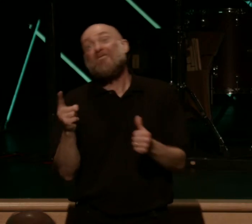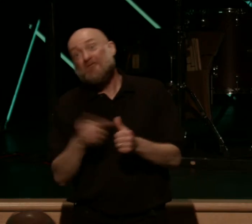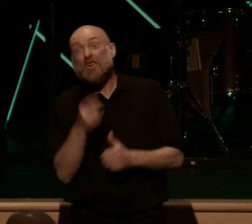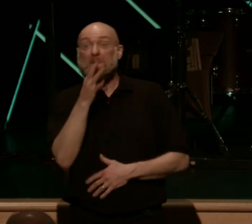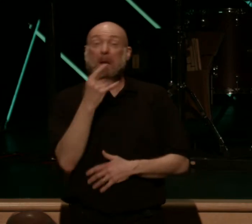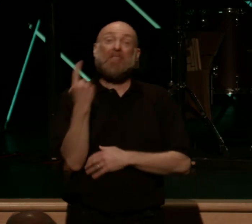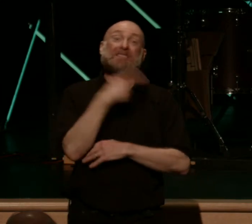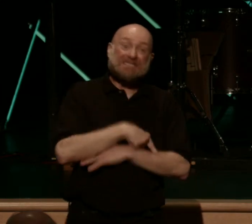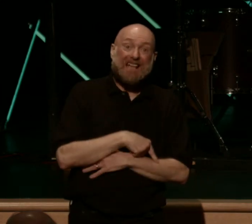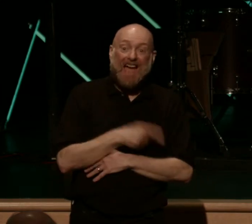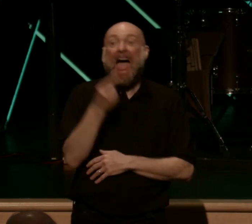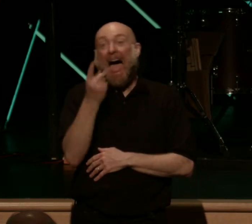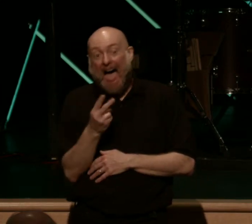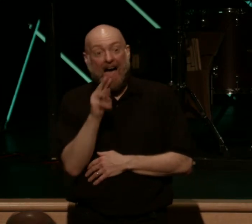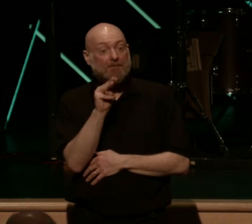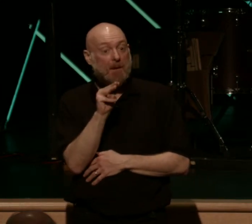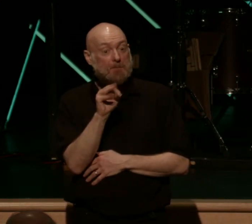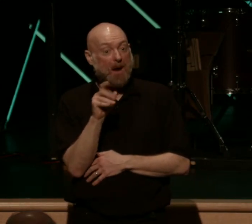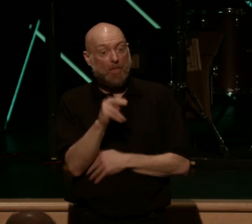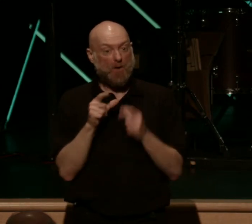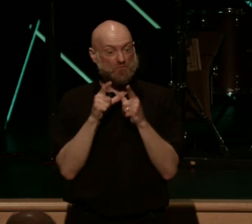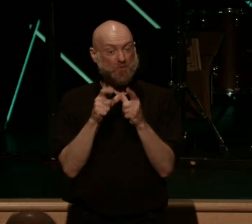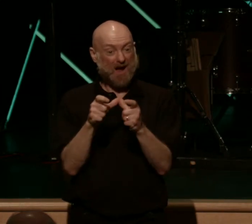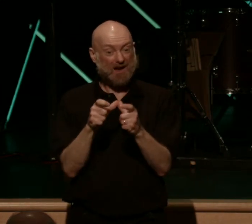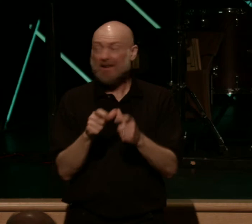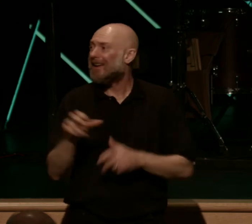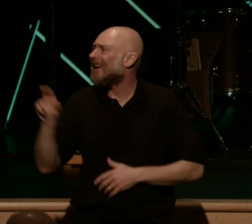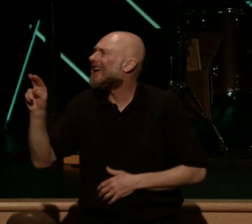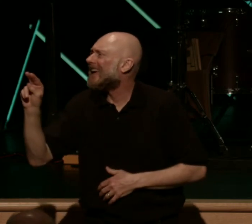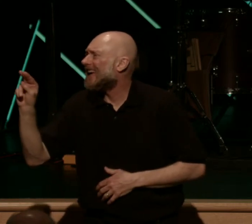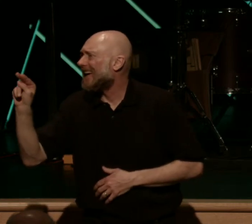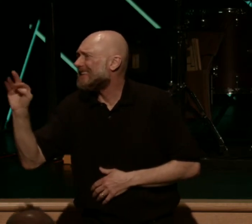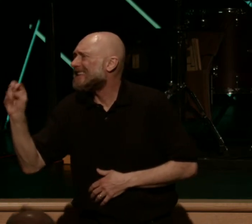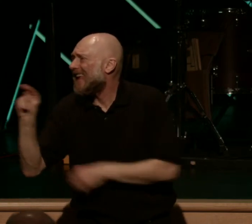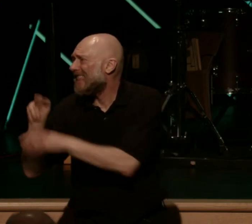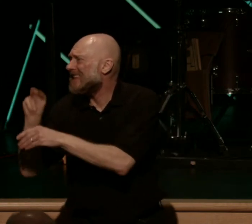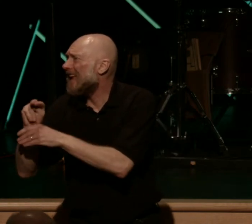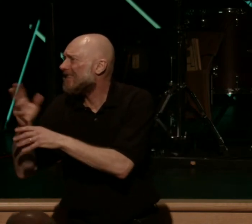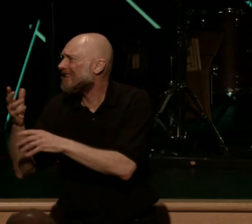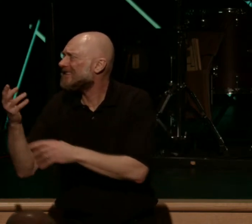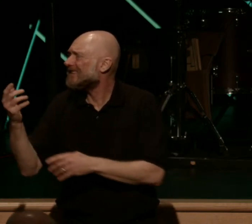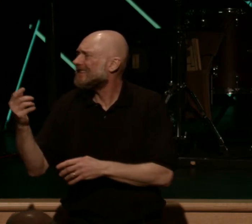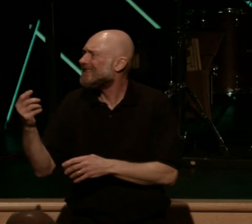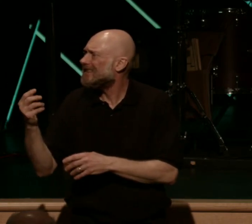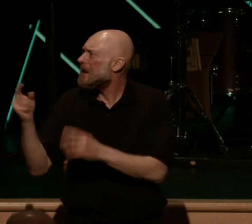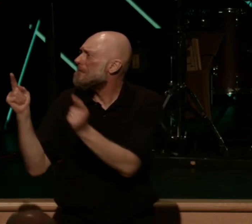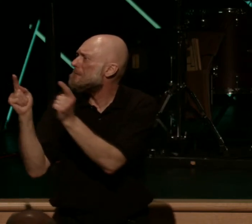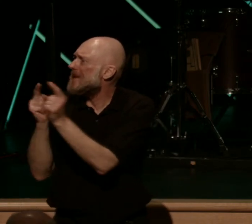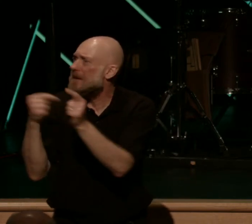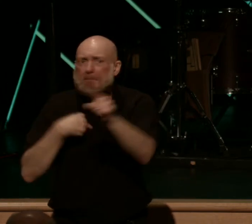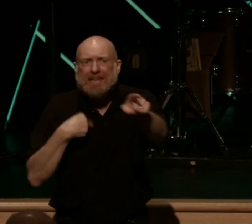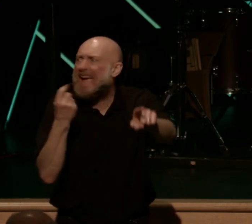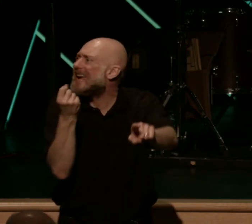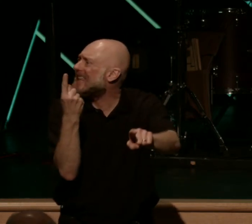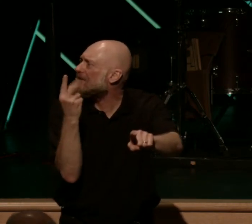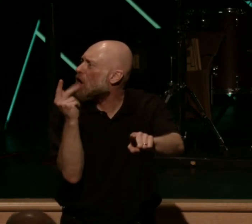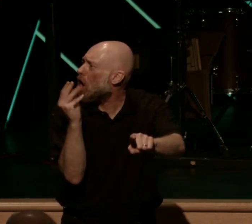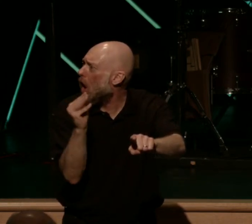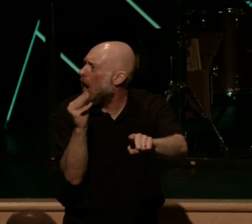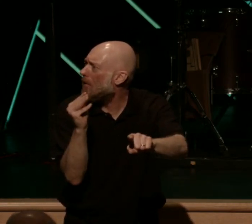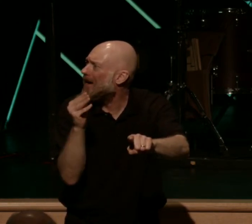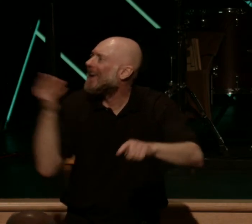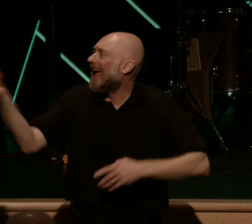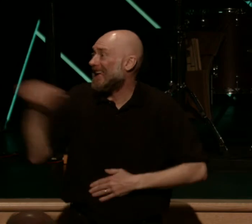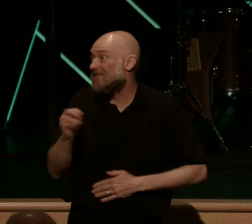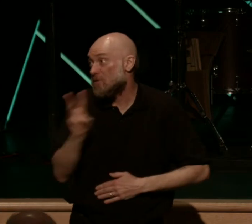Mother's Day, half marathon. And she said, "Nathan, I need you to do something for me. I want you to meet me at the 11-kilometer mark and